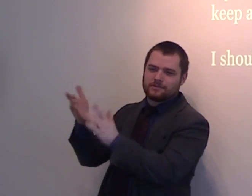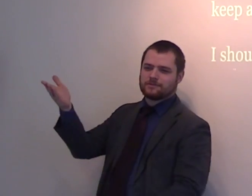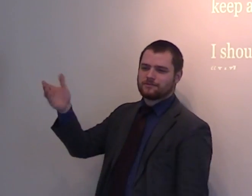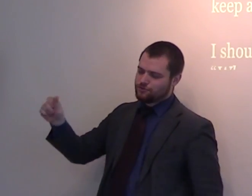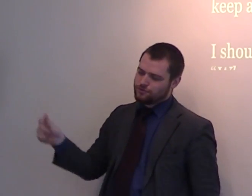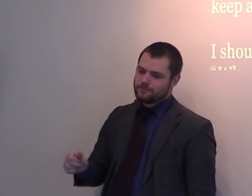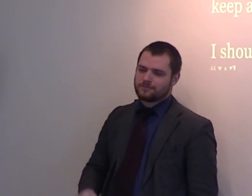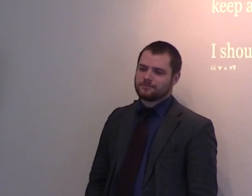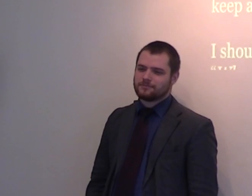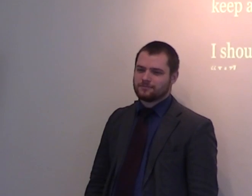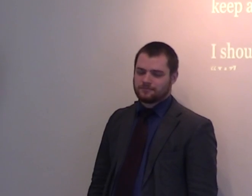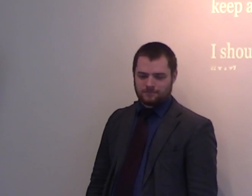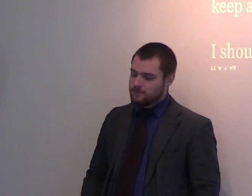I should not keep anything for myself.